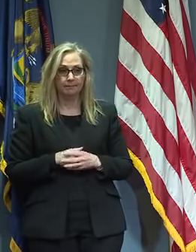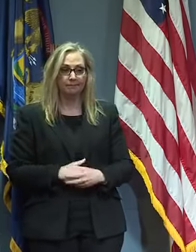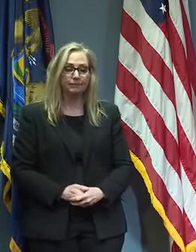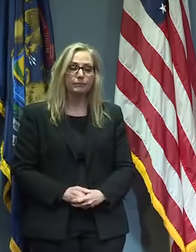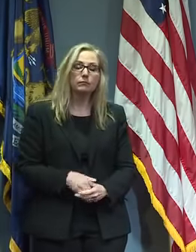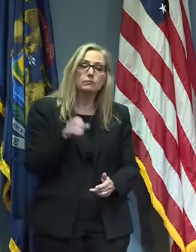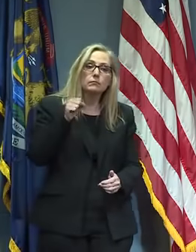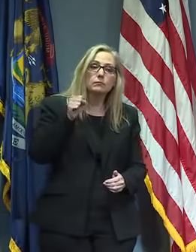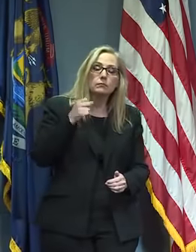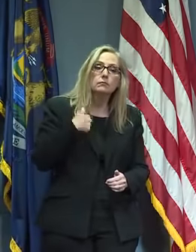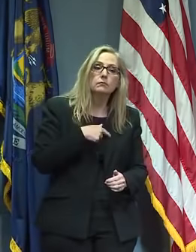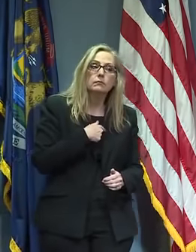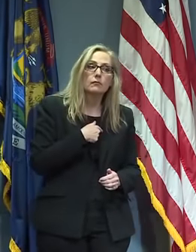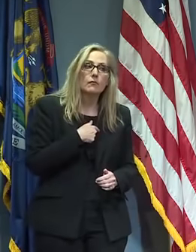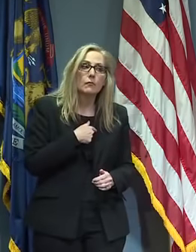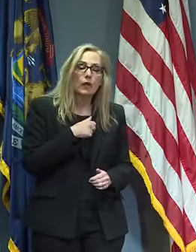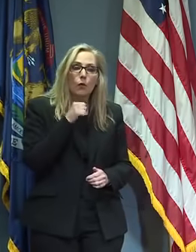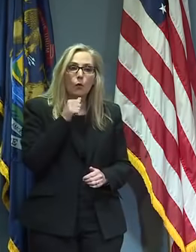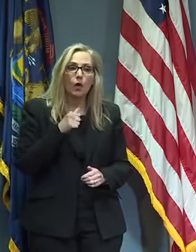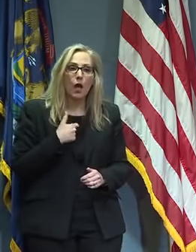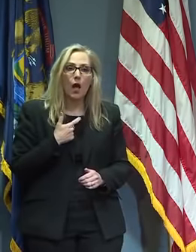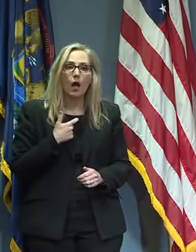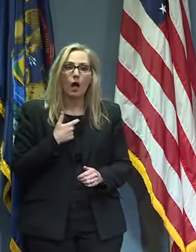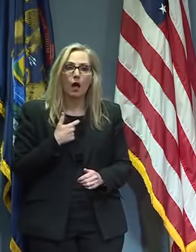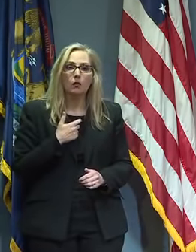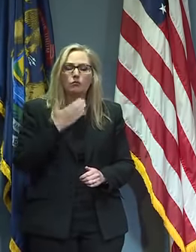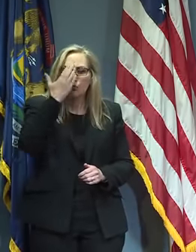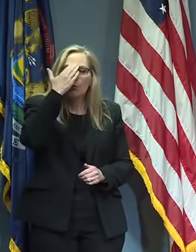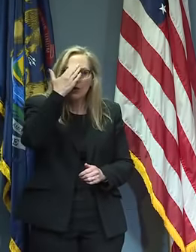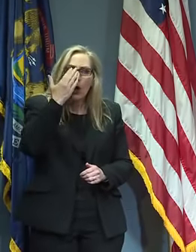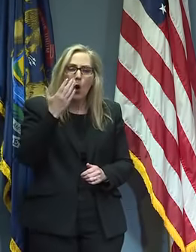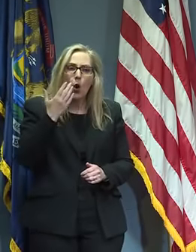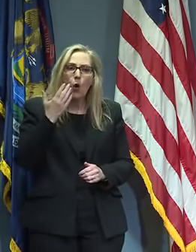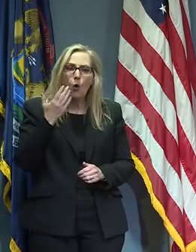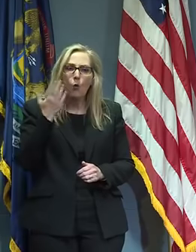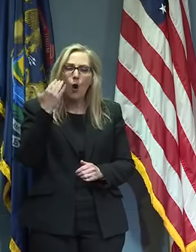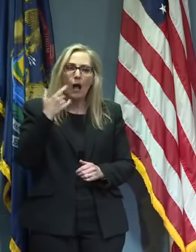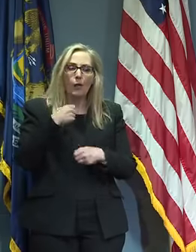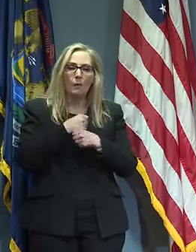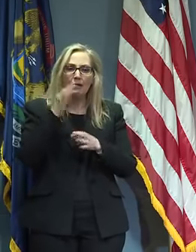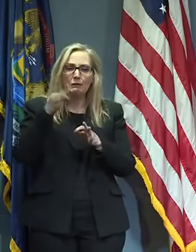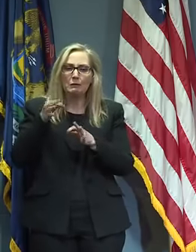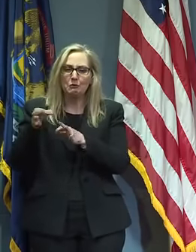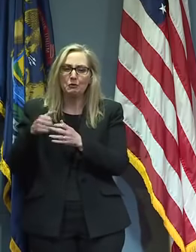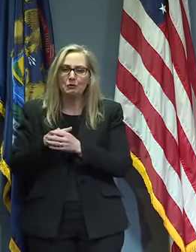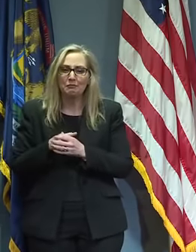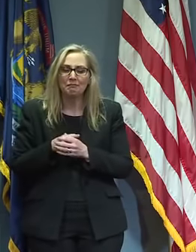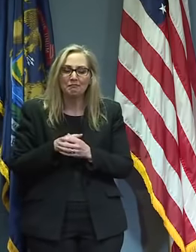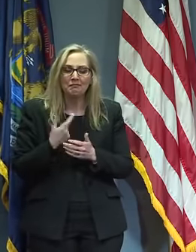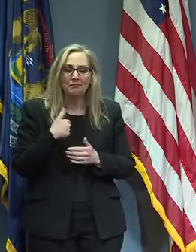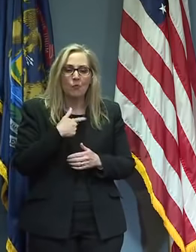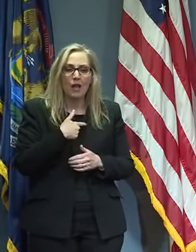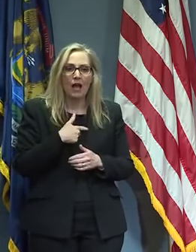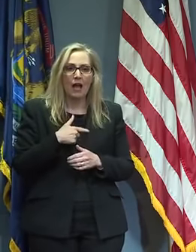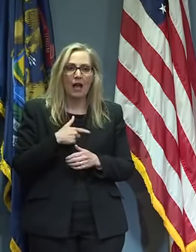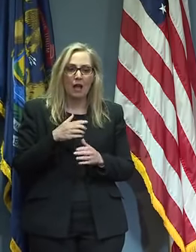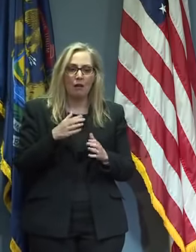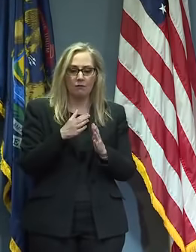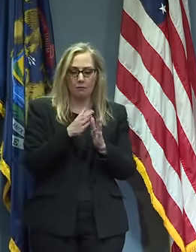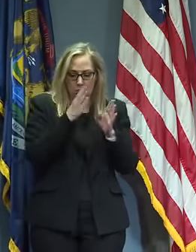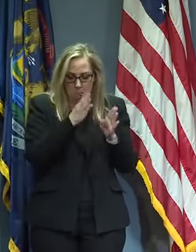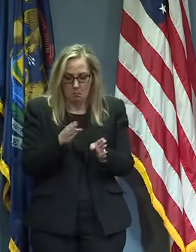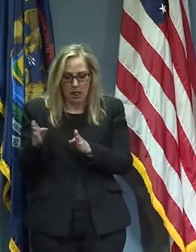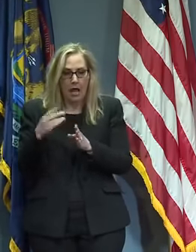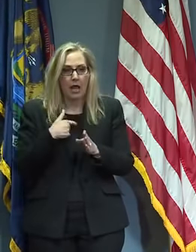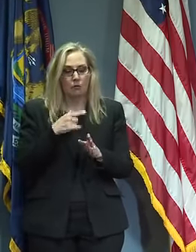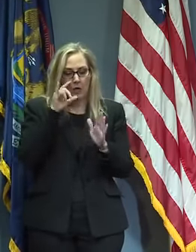Yes, so we're certainly not flying blind when it comes to why we're making certain decisions. So we are looking every day. We have a dashboard. We identify the number of